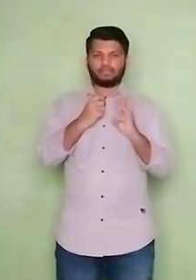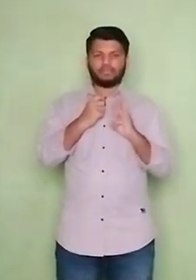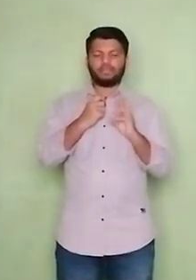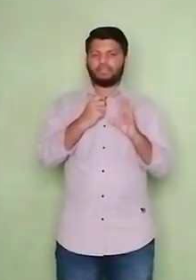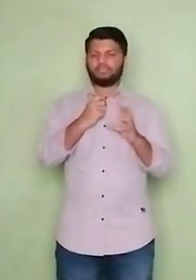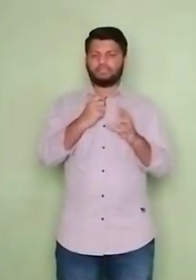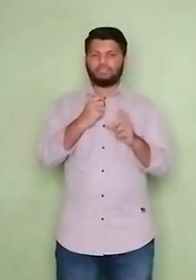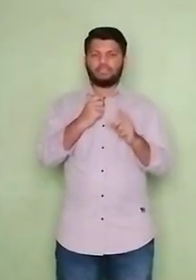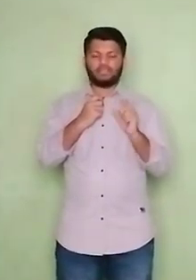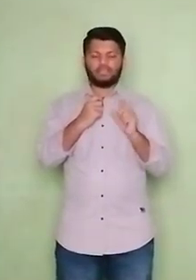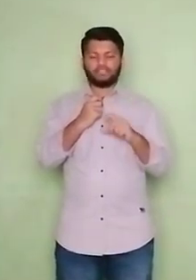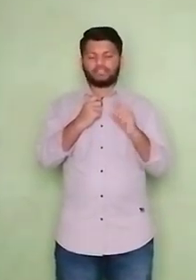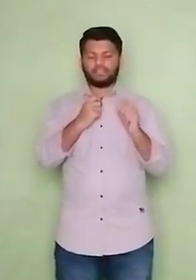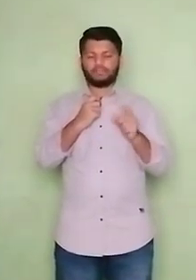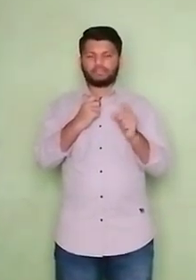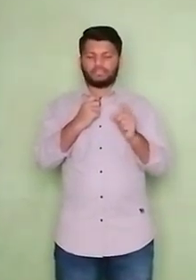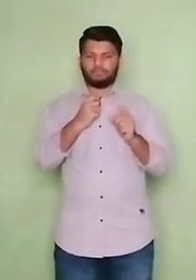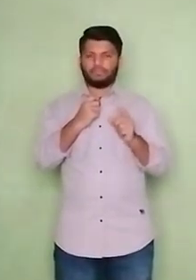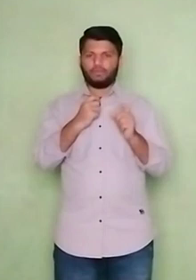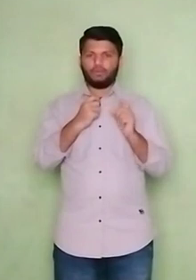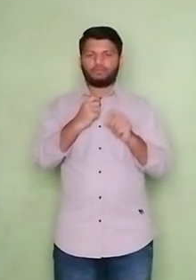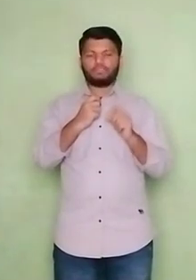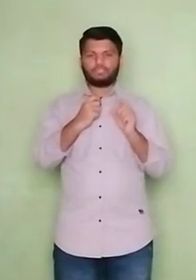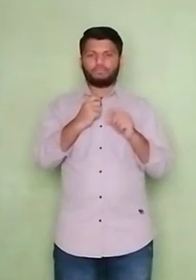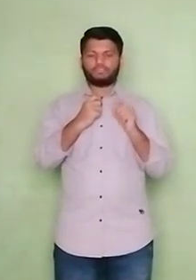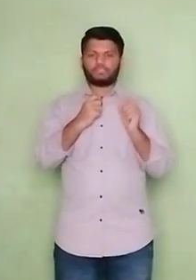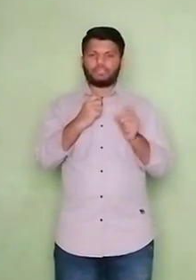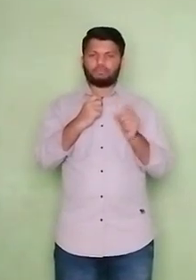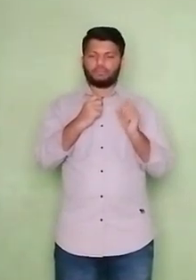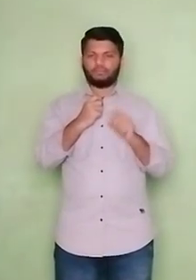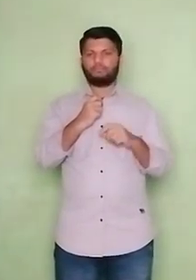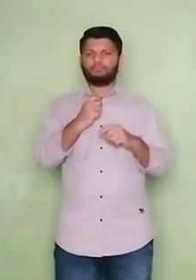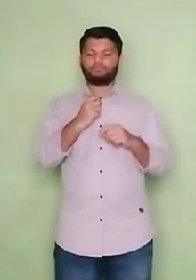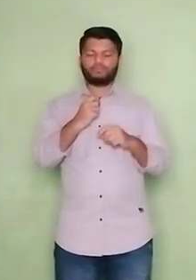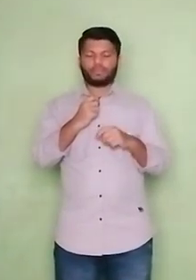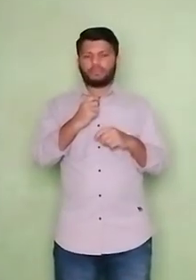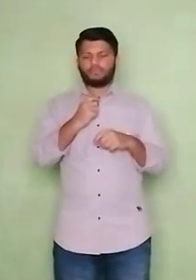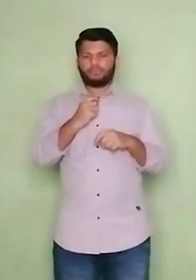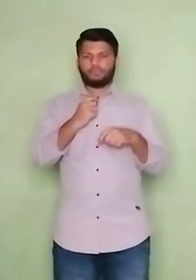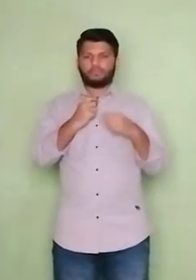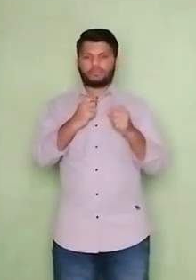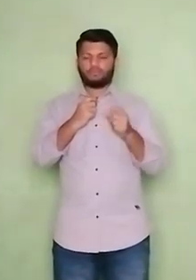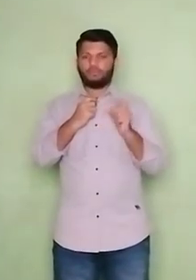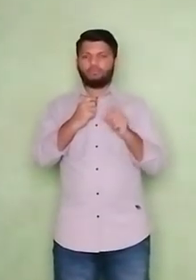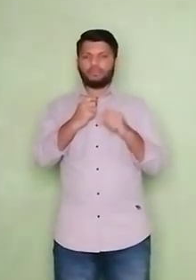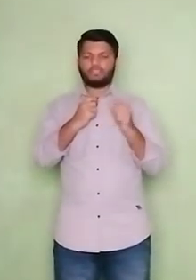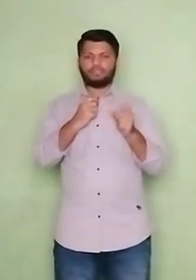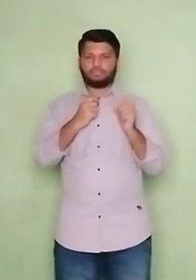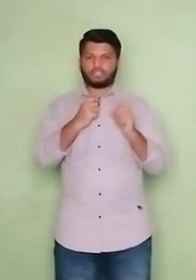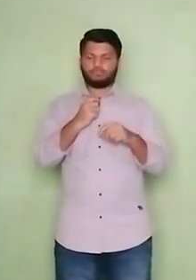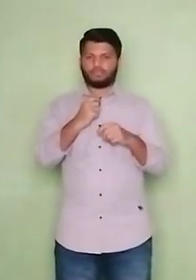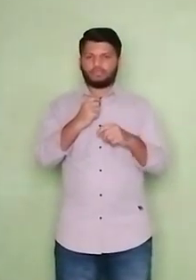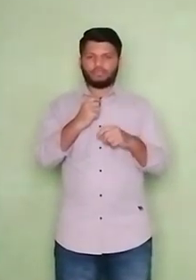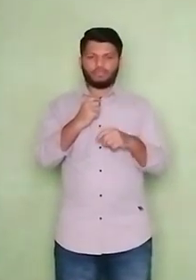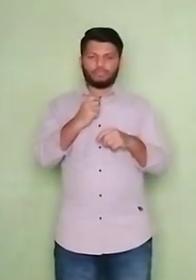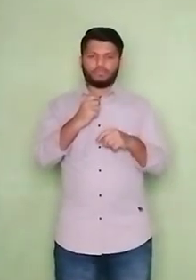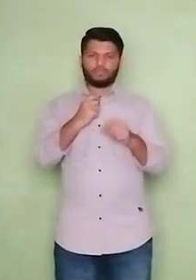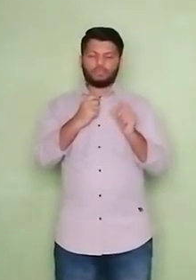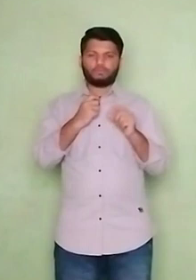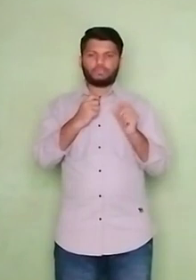third is nested if statement or switch statement. So first of all, what is if statement? So if